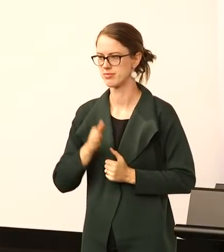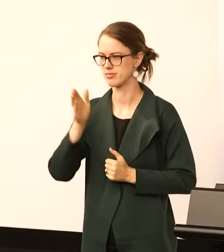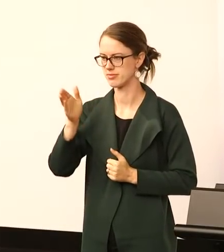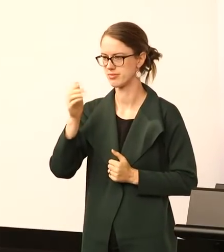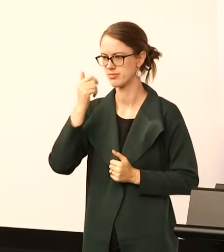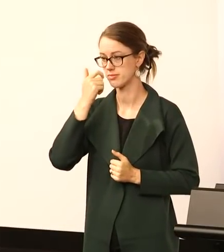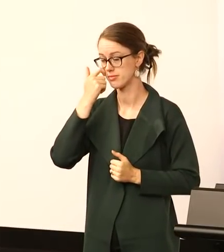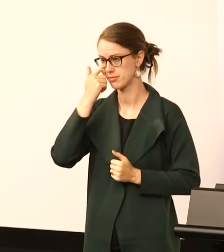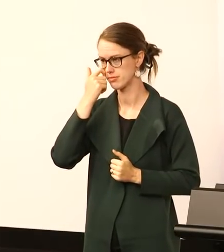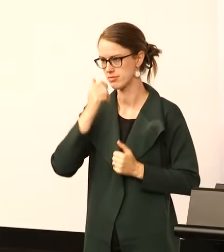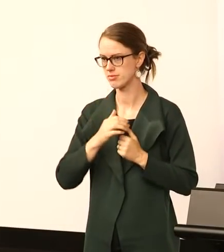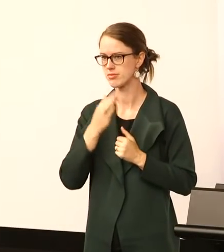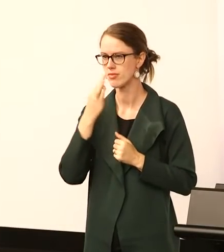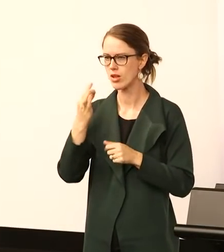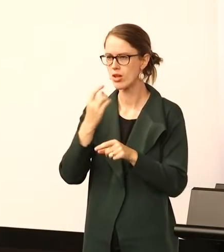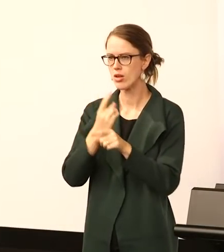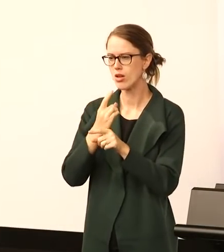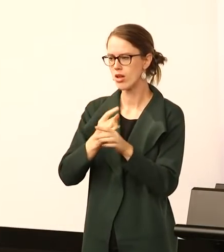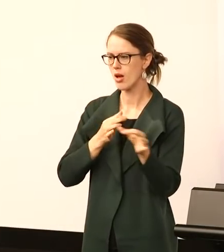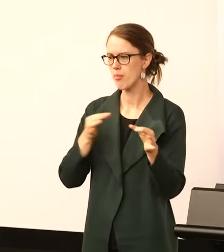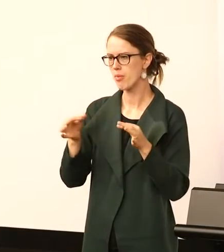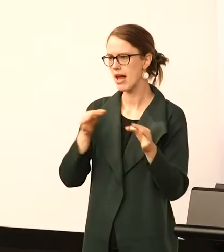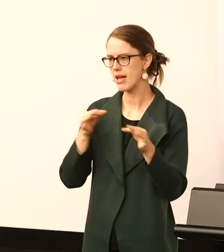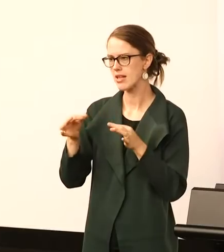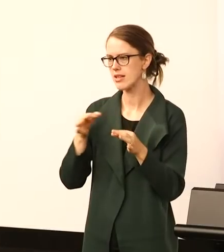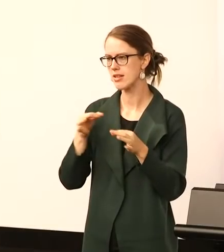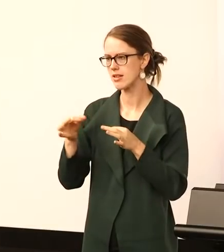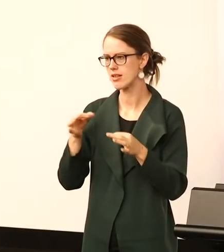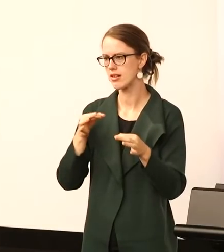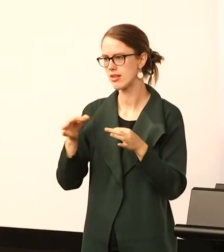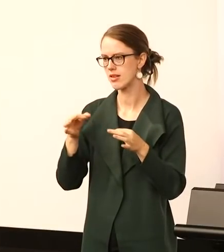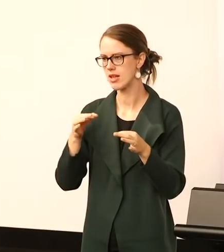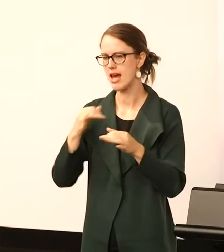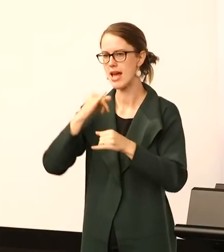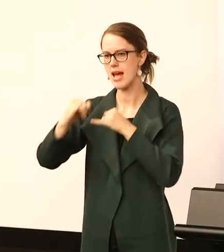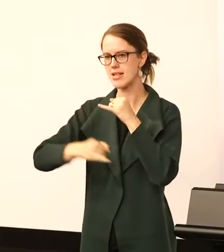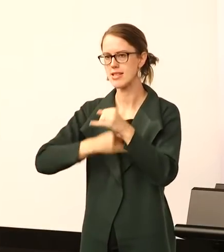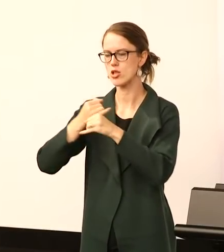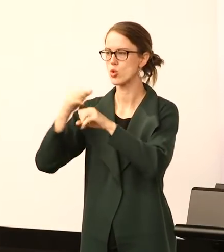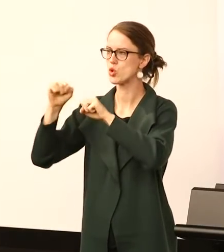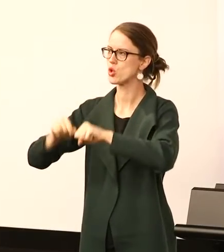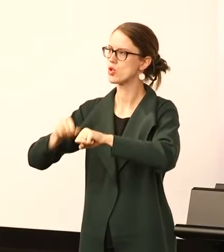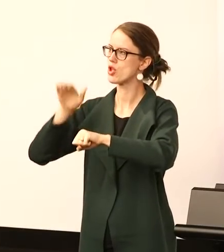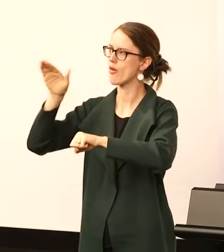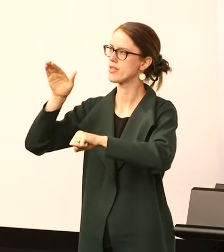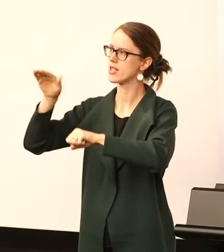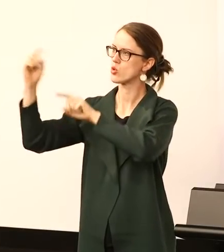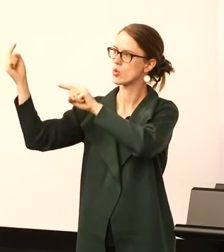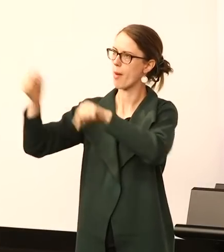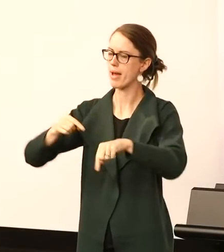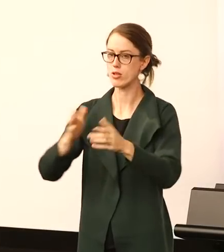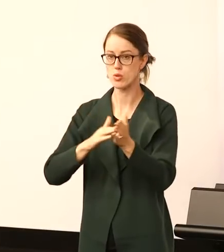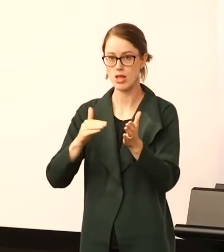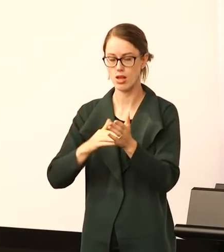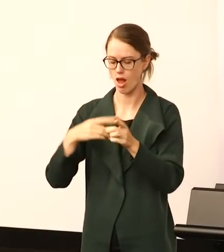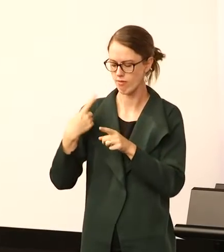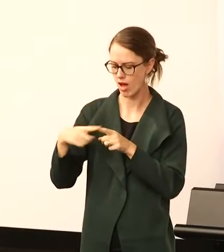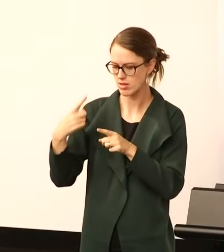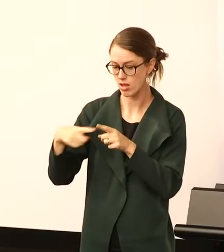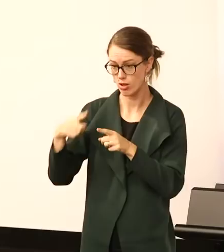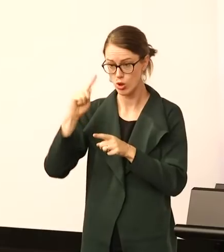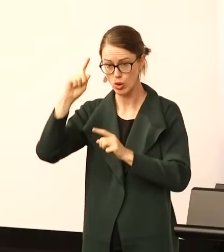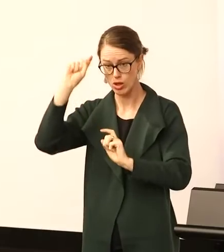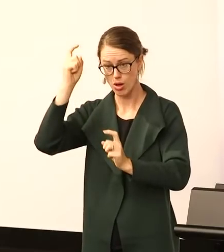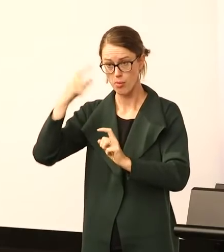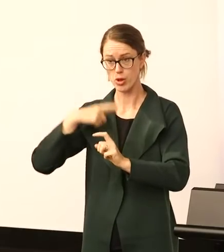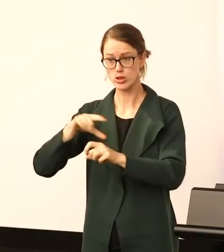are talks of plans to fast-track the return of international students to New Zealand. Do you have any concerns about that, given that COVID